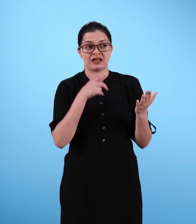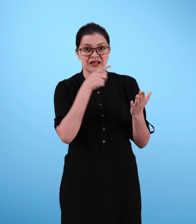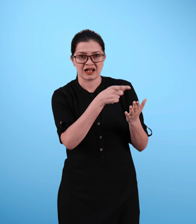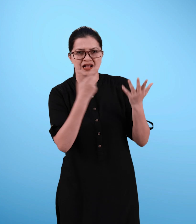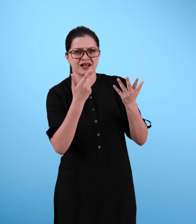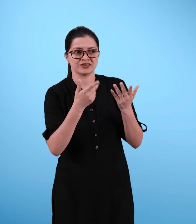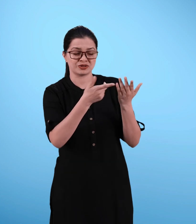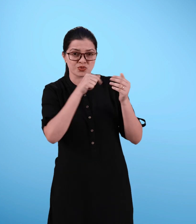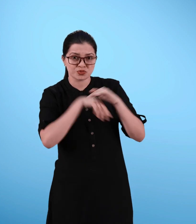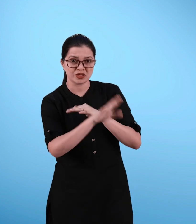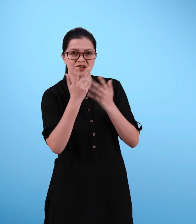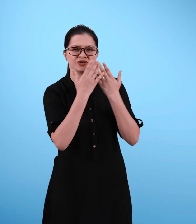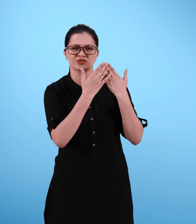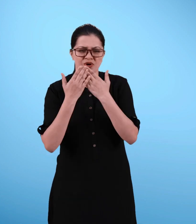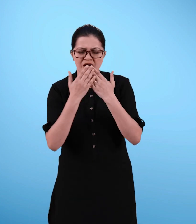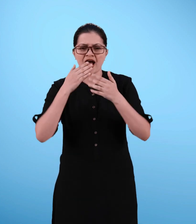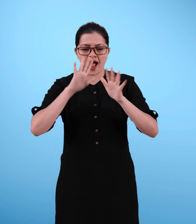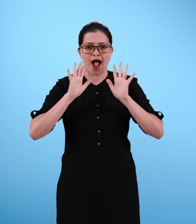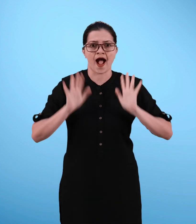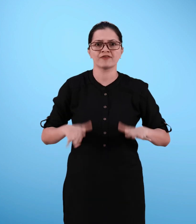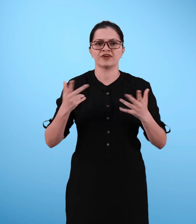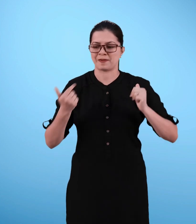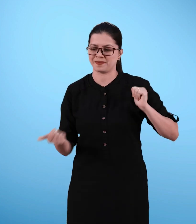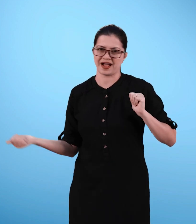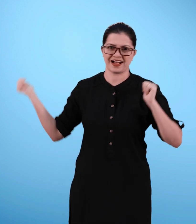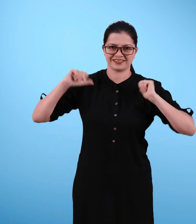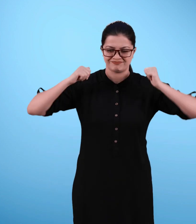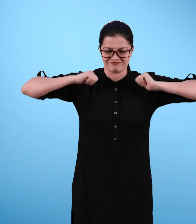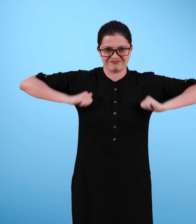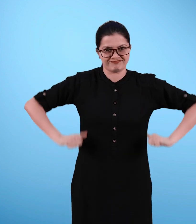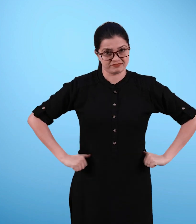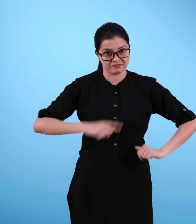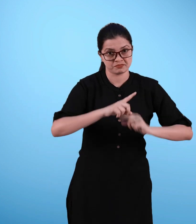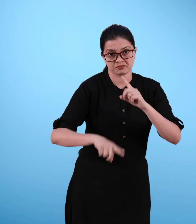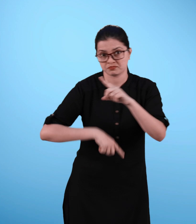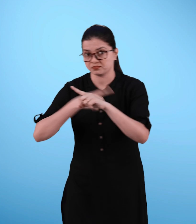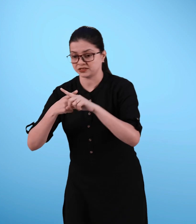Even their school bags and the gunny and the bags gunny were bags made were from made some from kind of some fabric. kind of fabric.